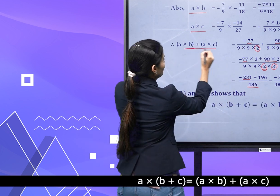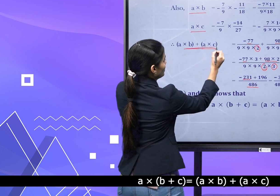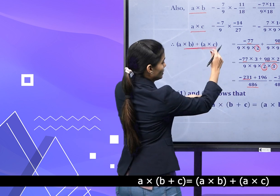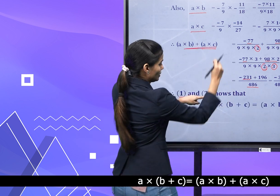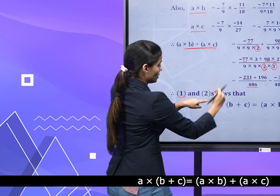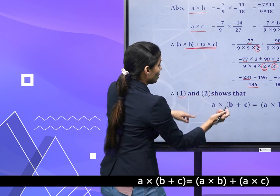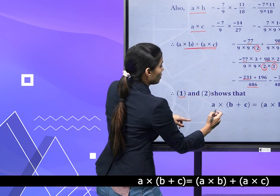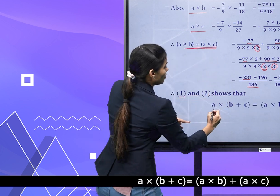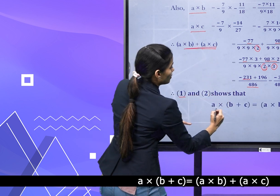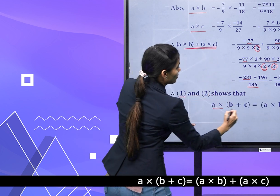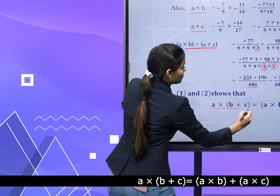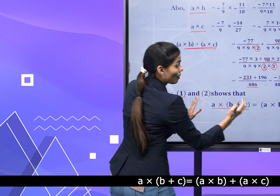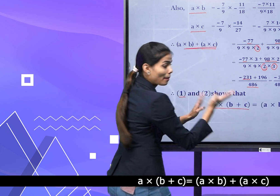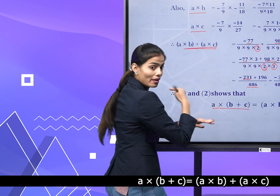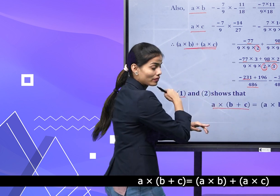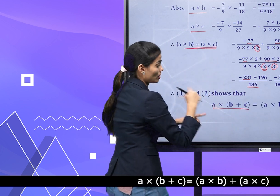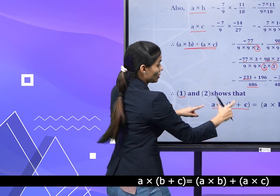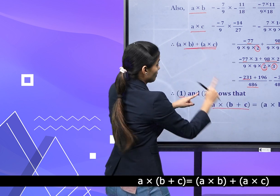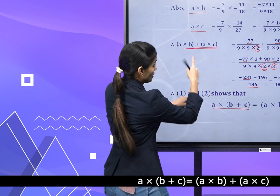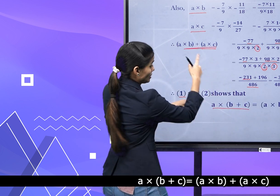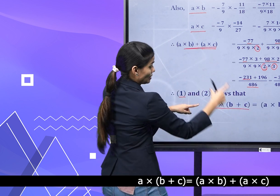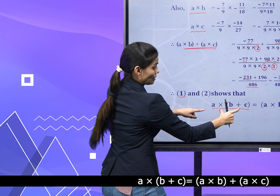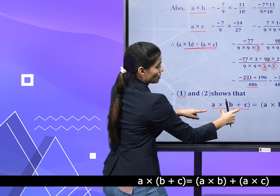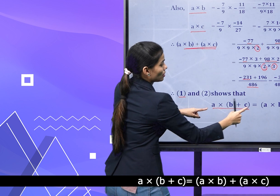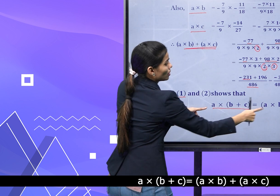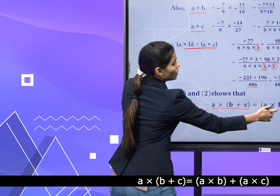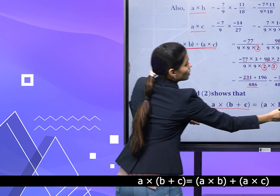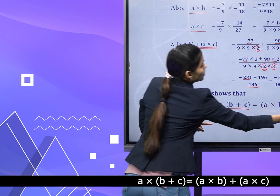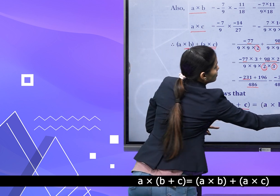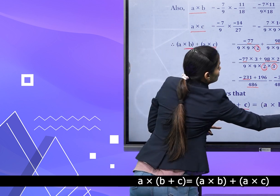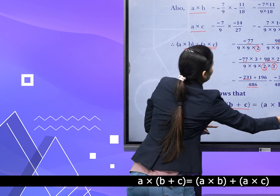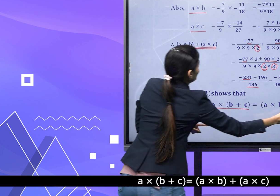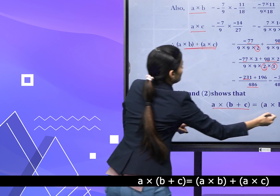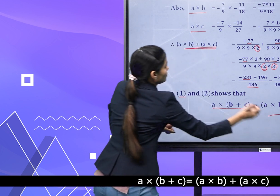A into B plus C is equal to A into B plus A into C.